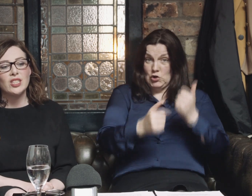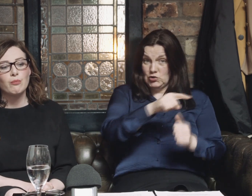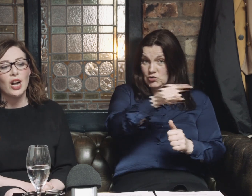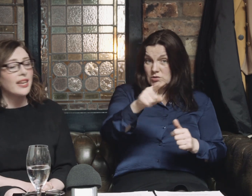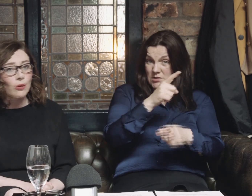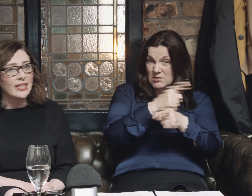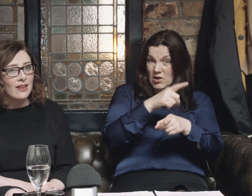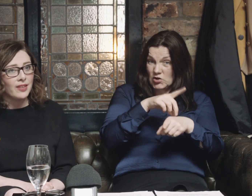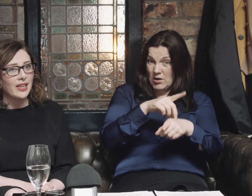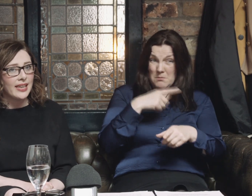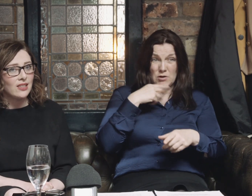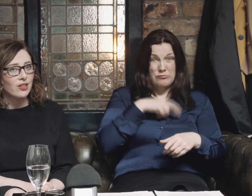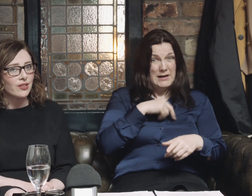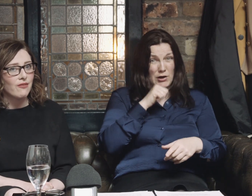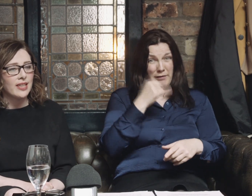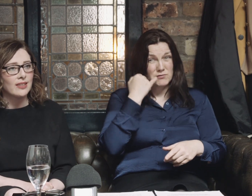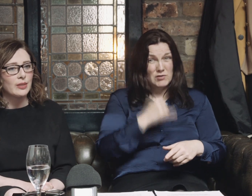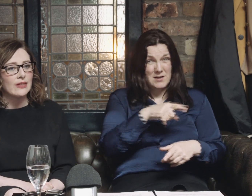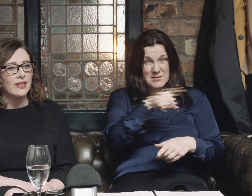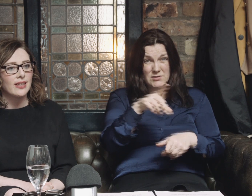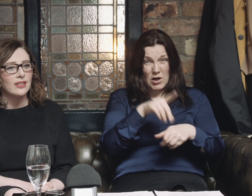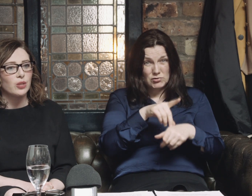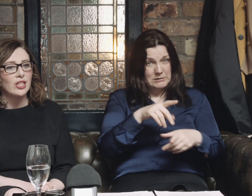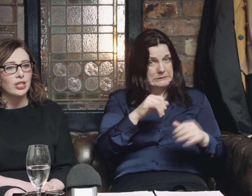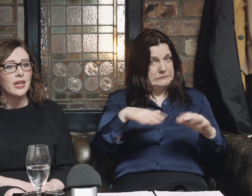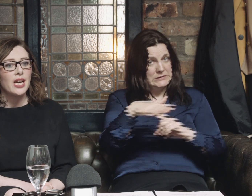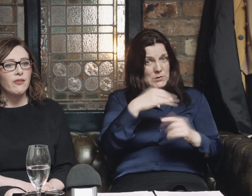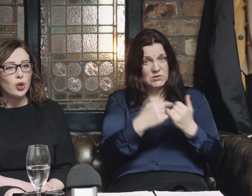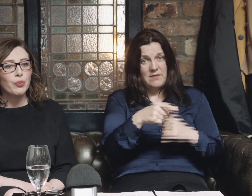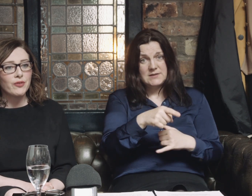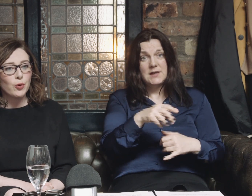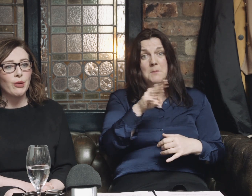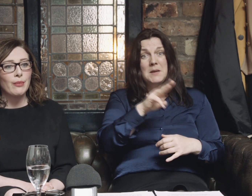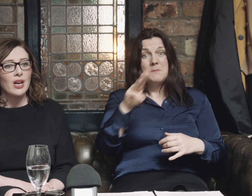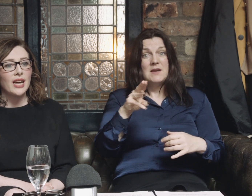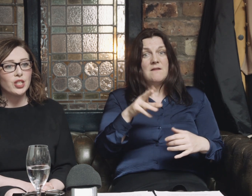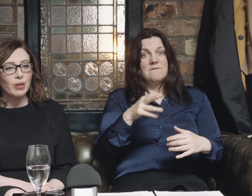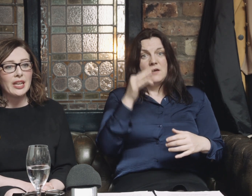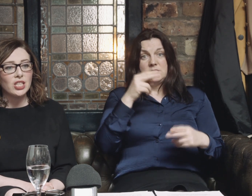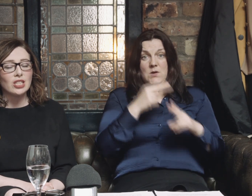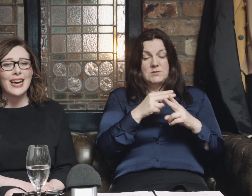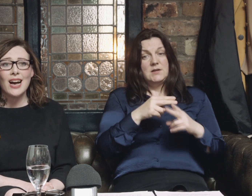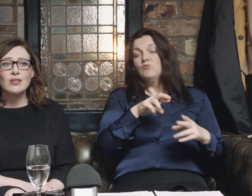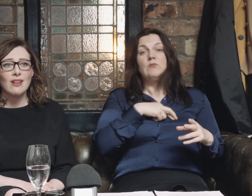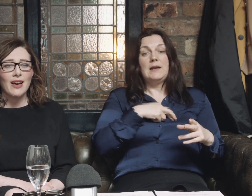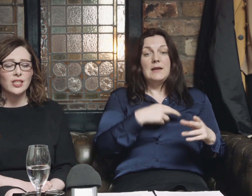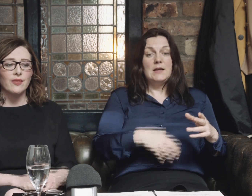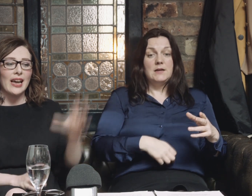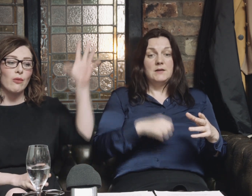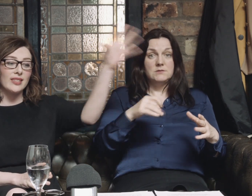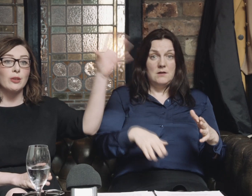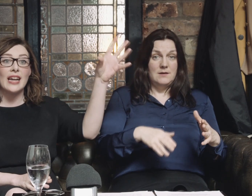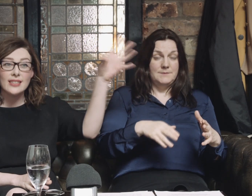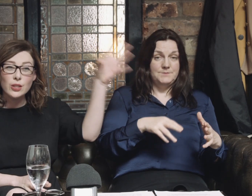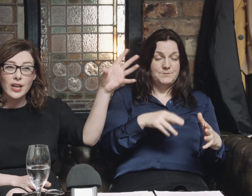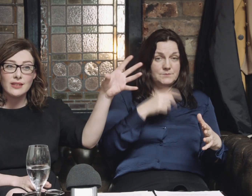that situation, but I don't envy any doctor that finds themselves in that situation. If you perform a termination outside of,